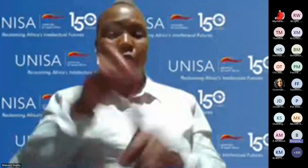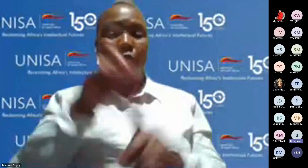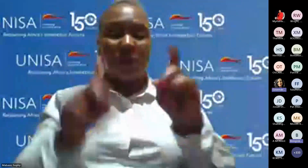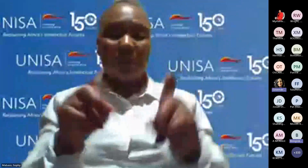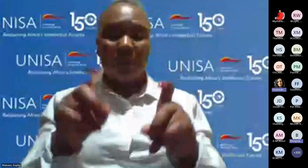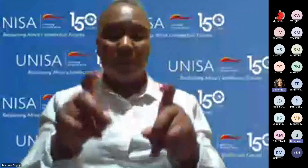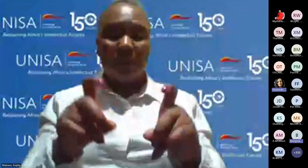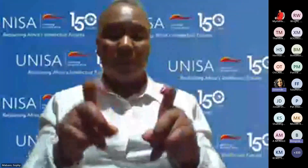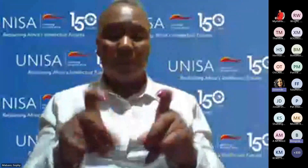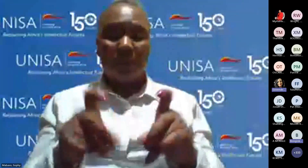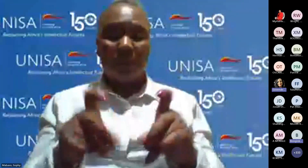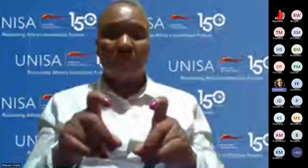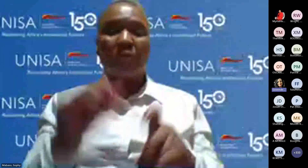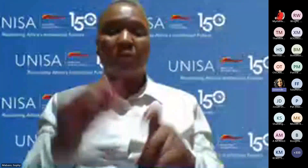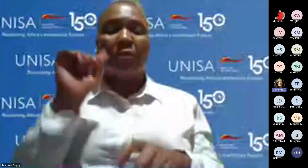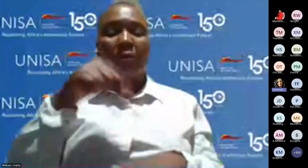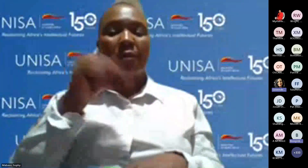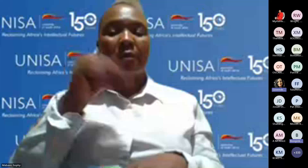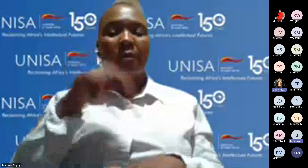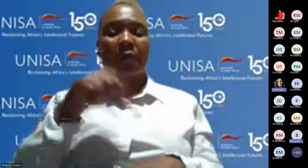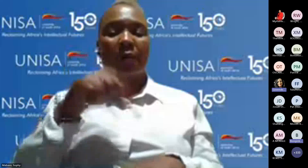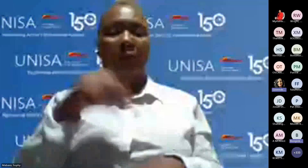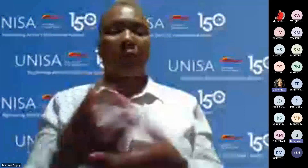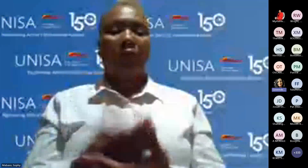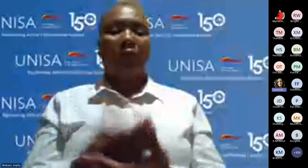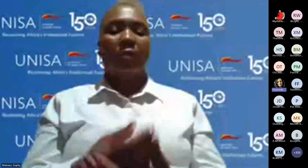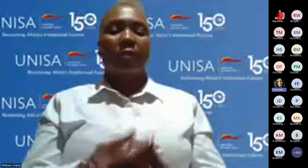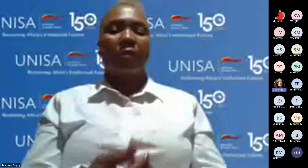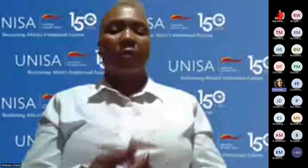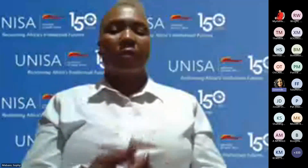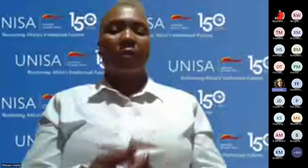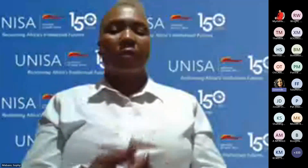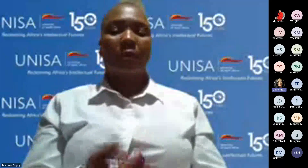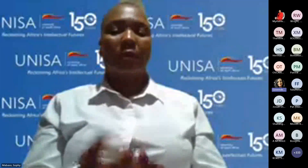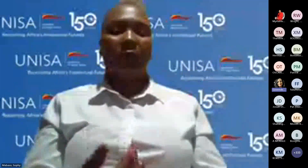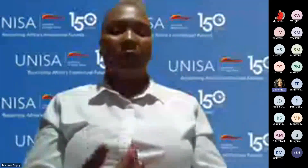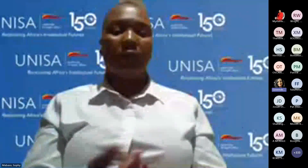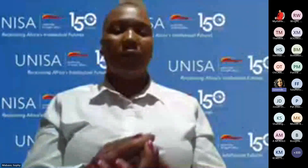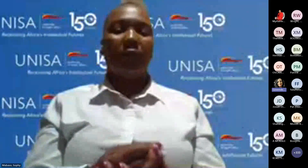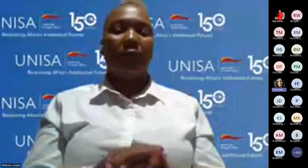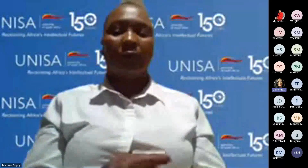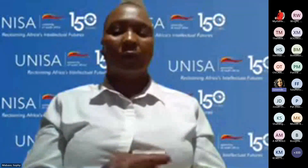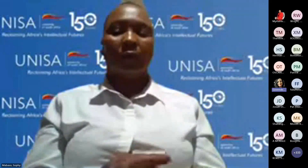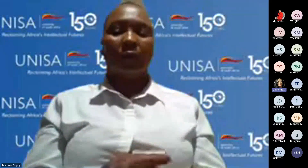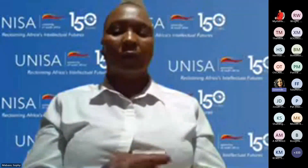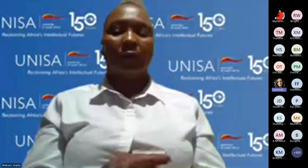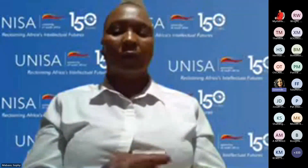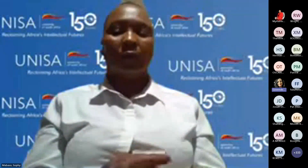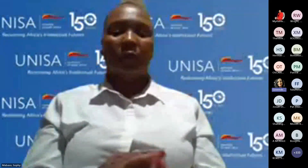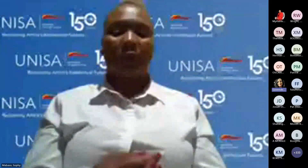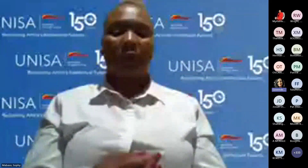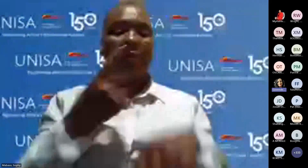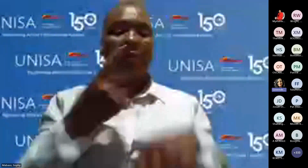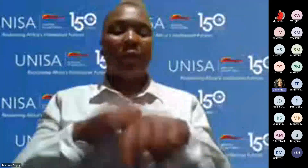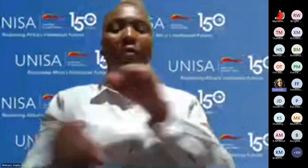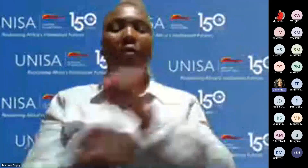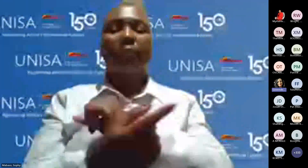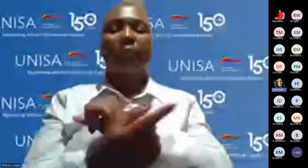Yes. There was an error to the question. Colleagues, when, sometimes it does happen. So if there's an error